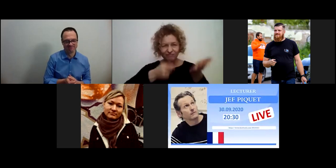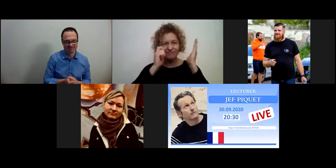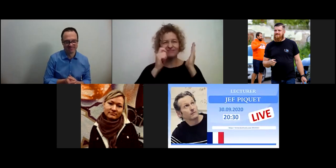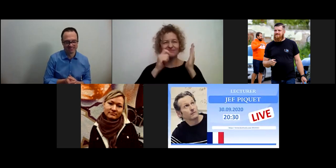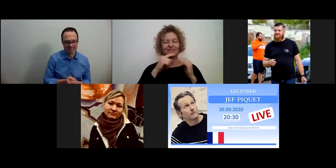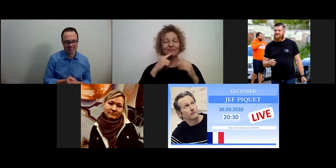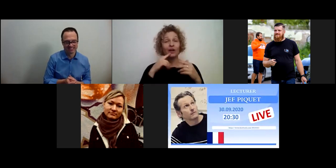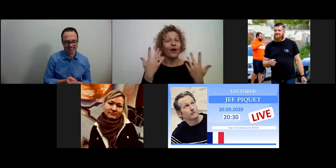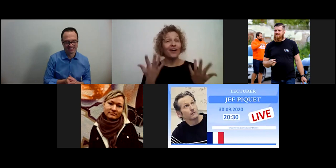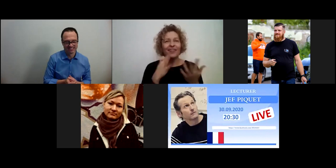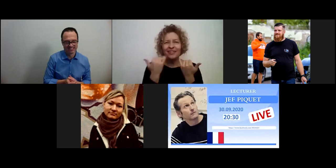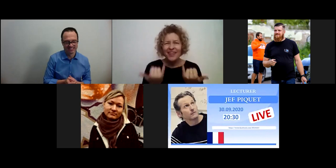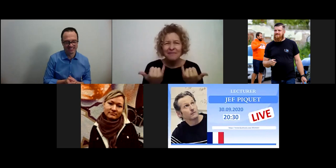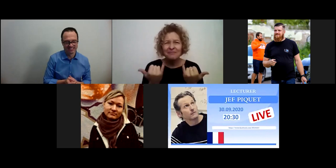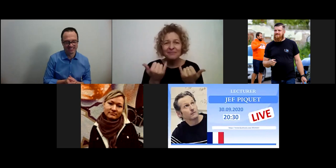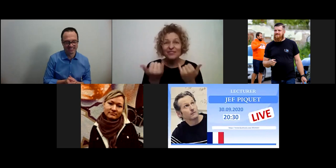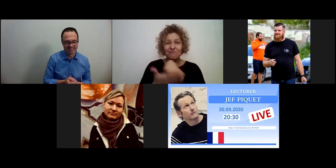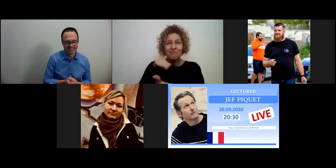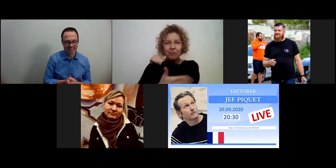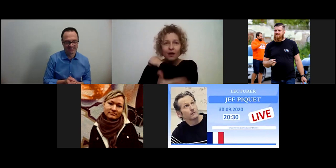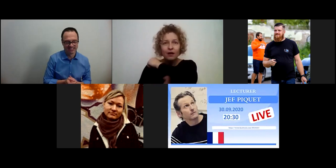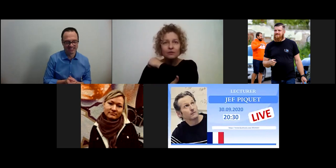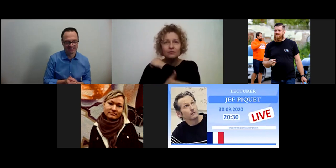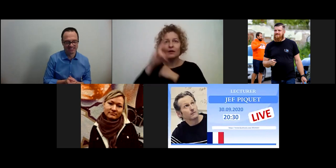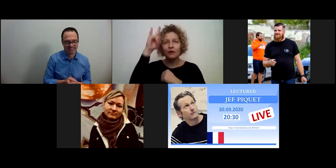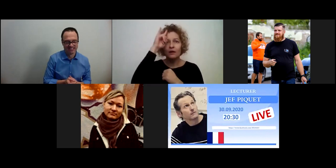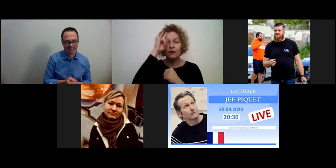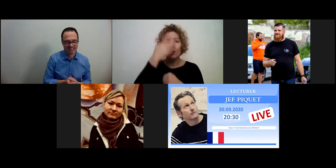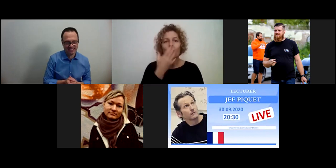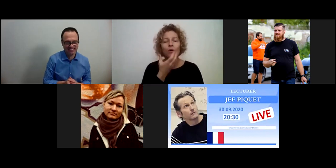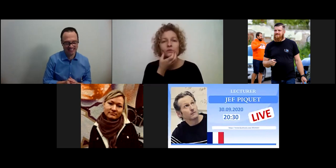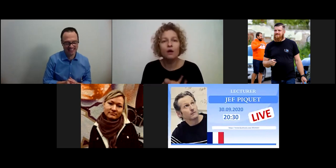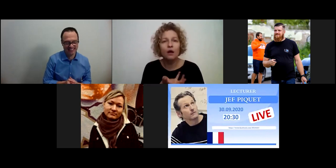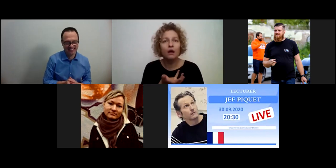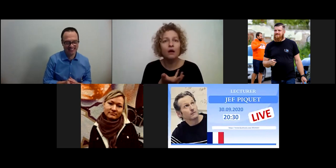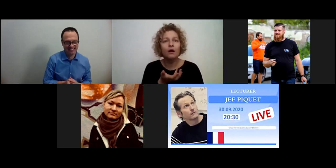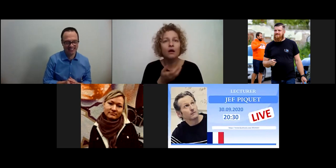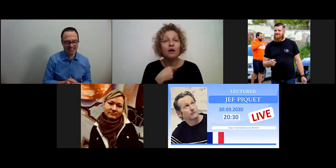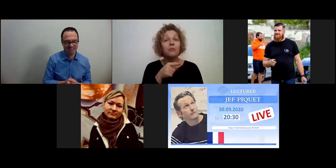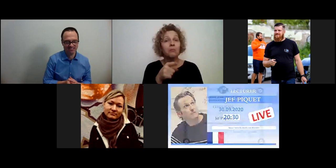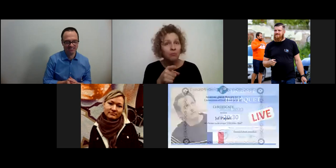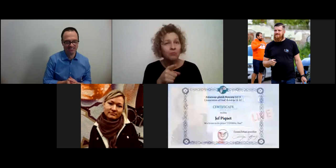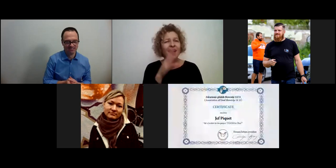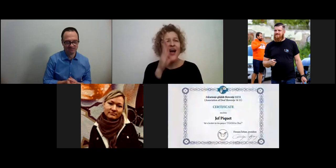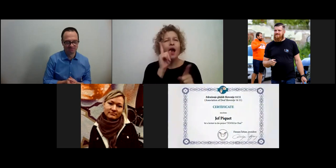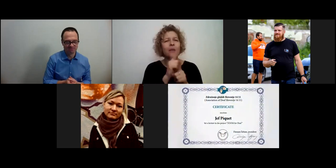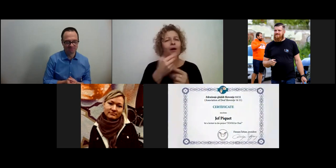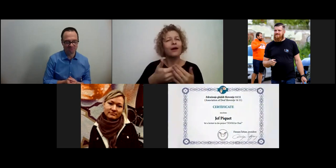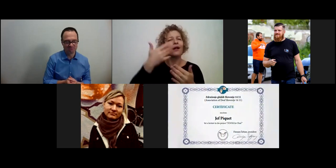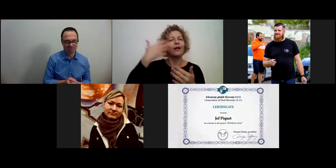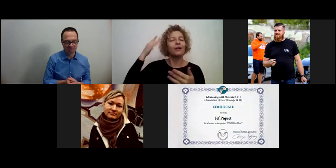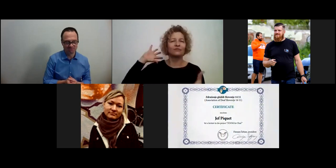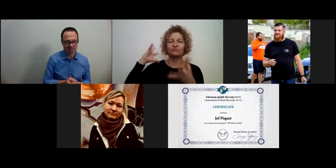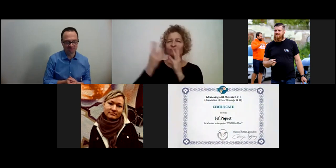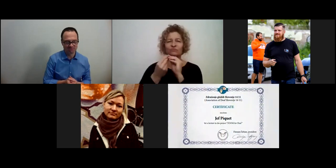so impressed. This is the last one with Miha. I was just floored, really impressive. Just like all of the